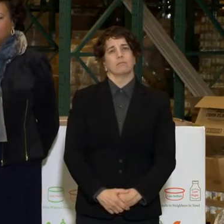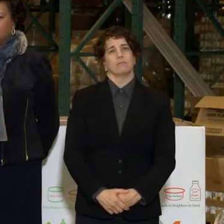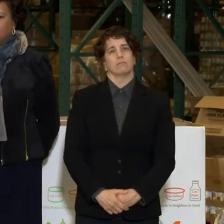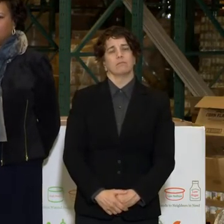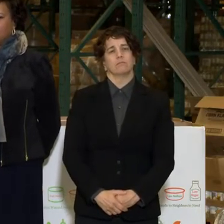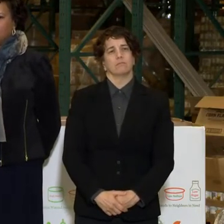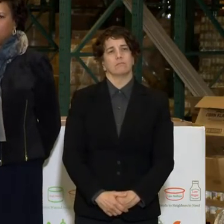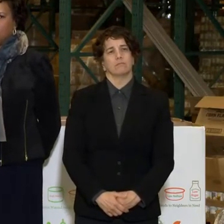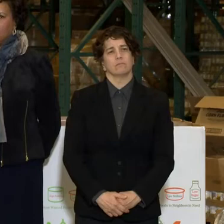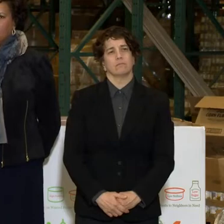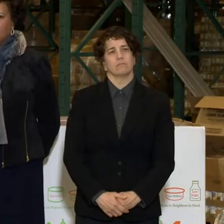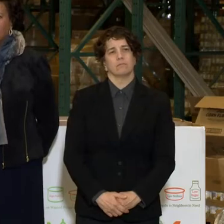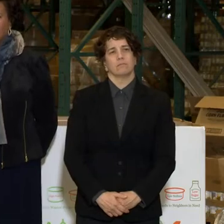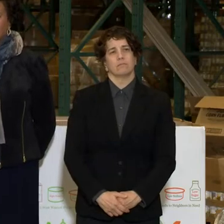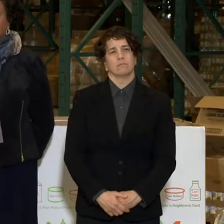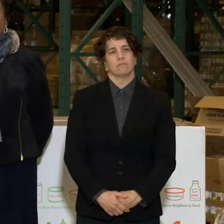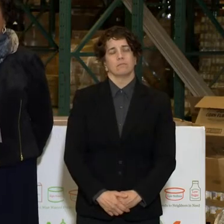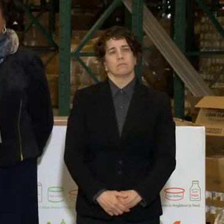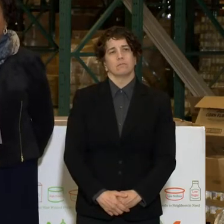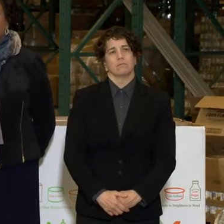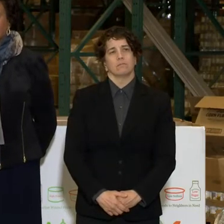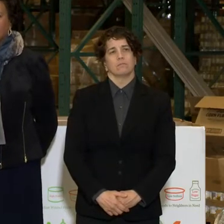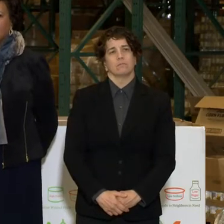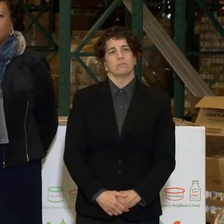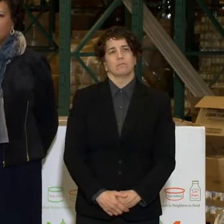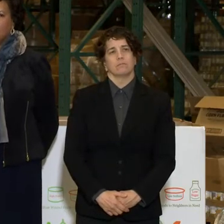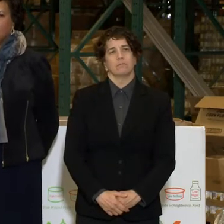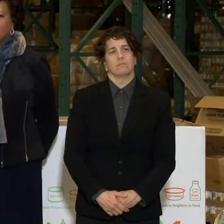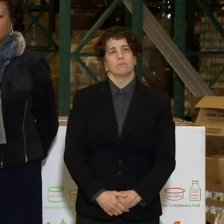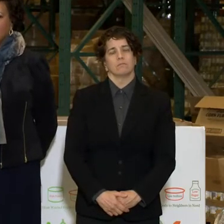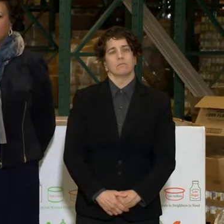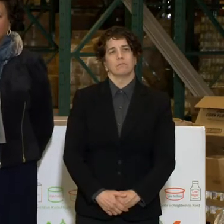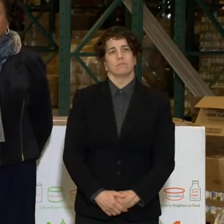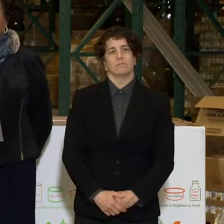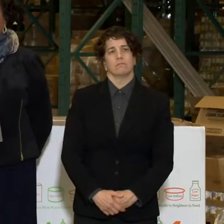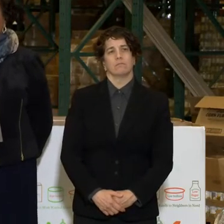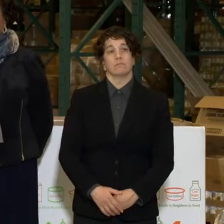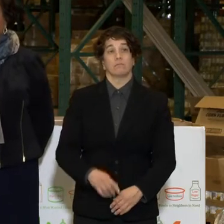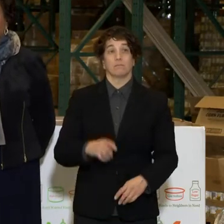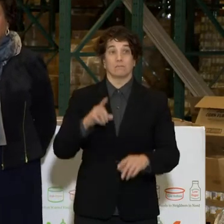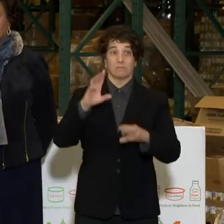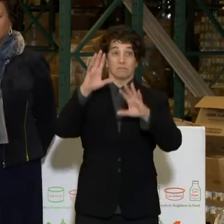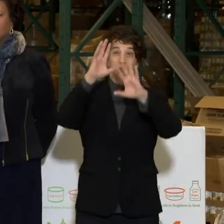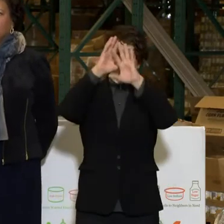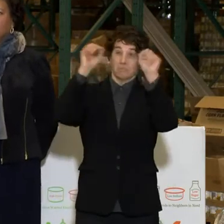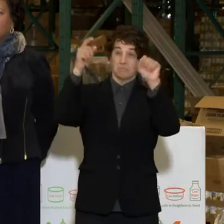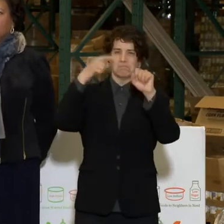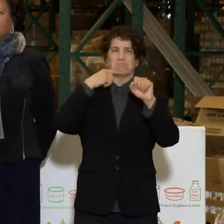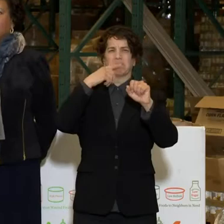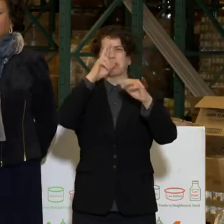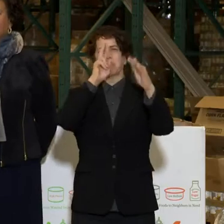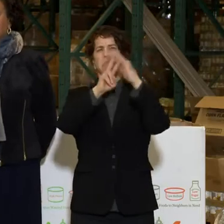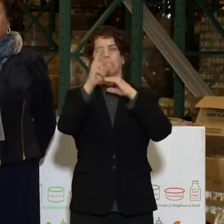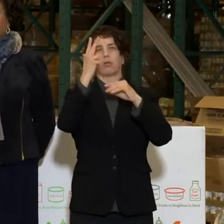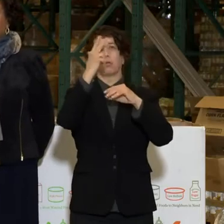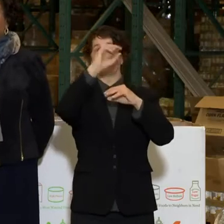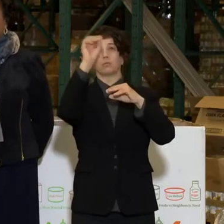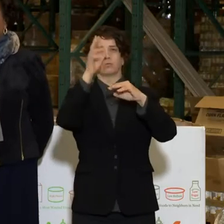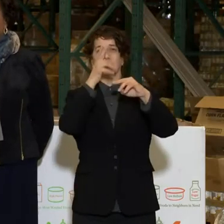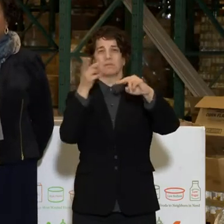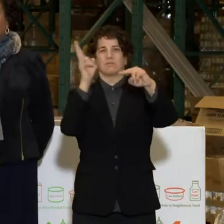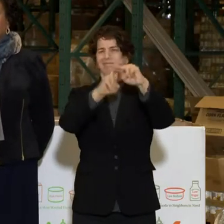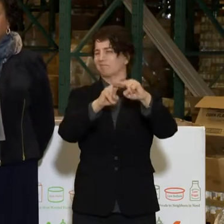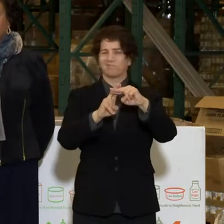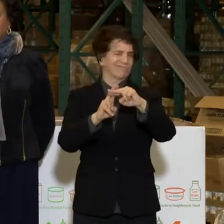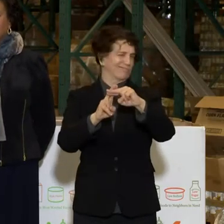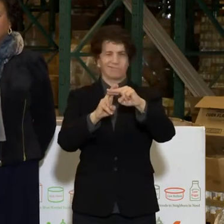for this year. I don't see how that's going to happen now with these losses. Congress passed a law last